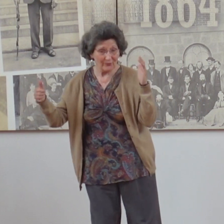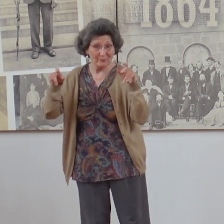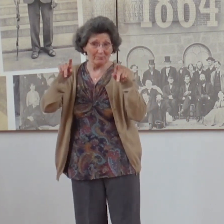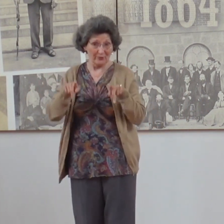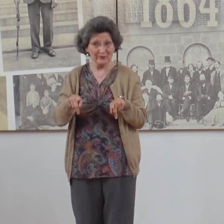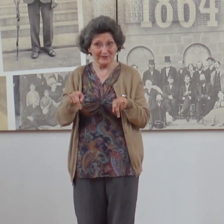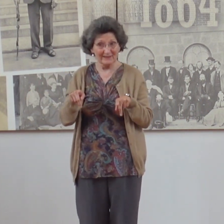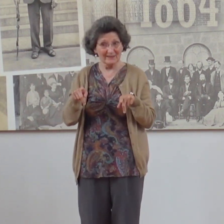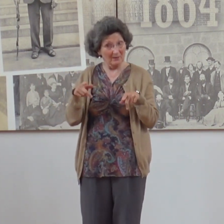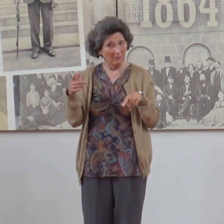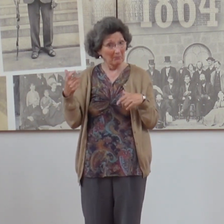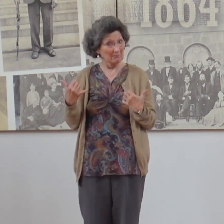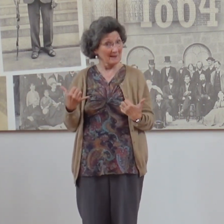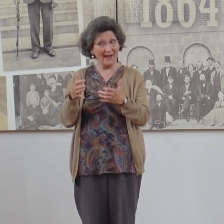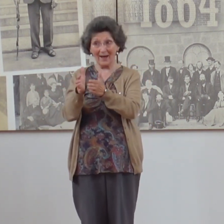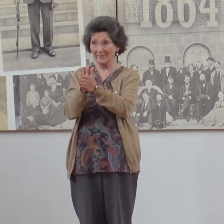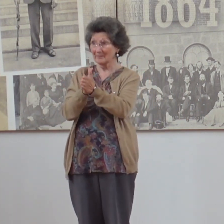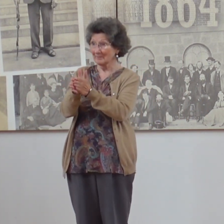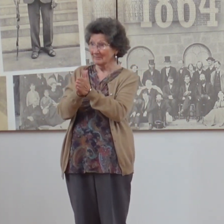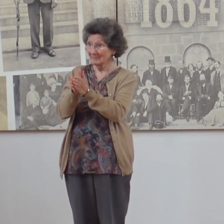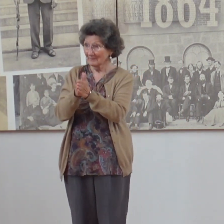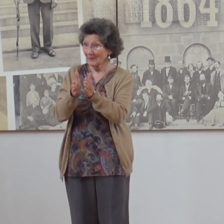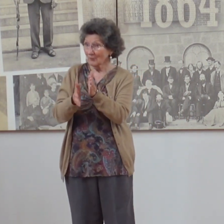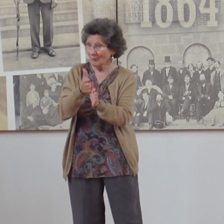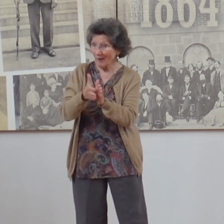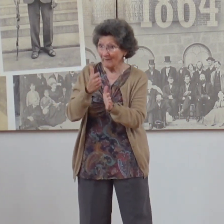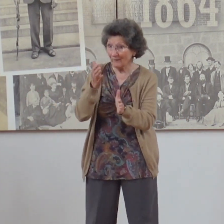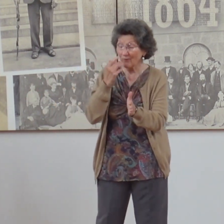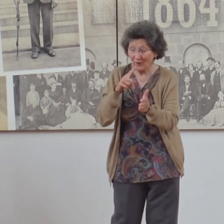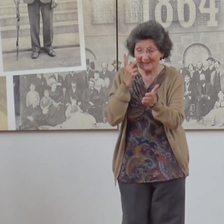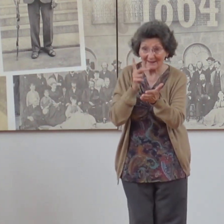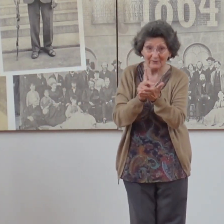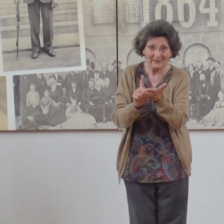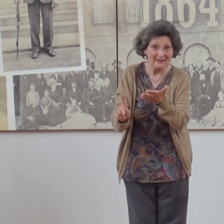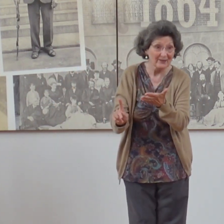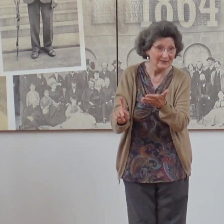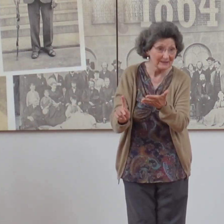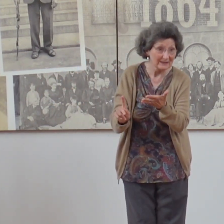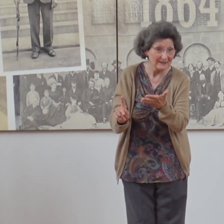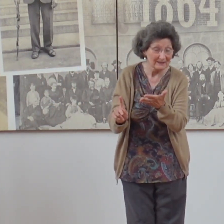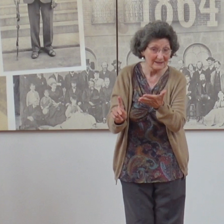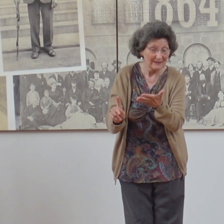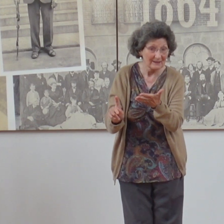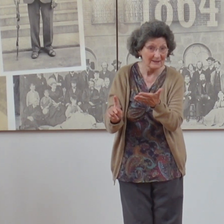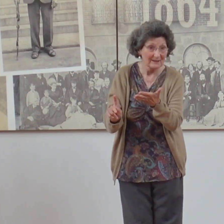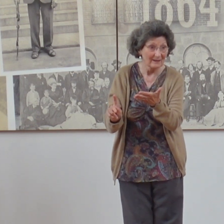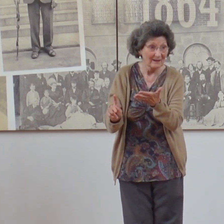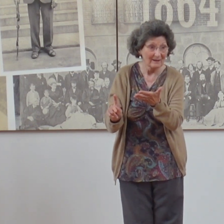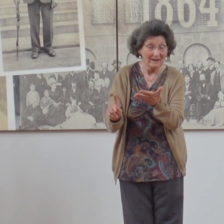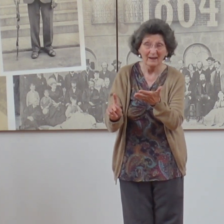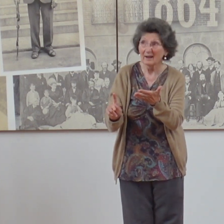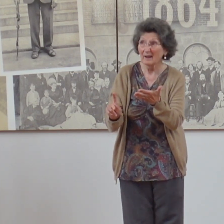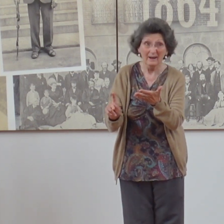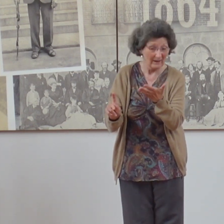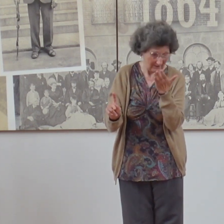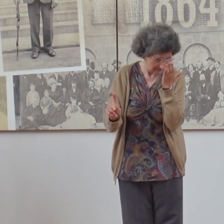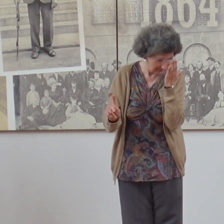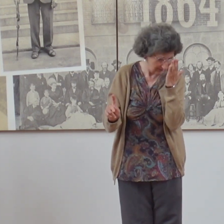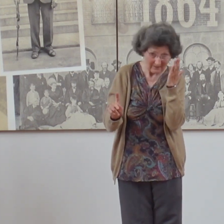She called me Cindy. She's like, there is another person who's very eager to run for secretary. I'm